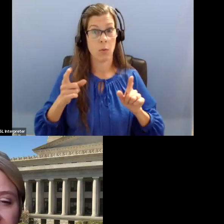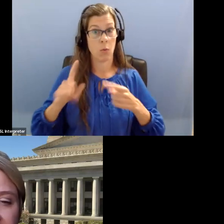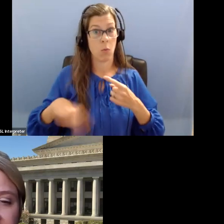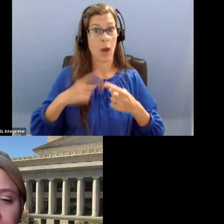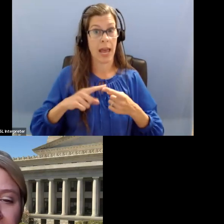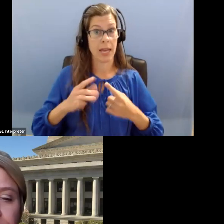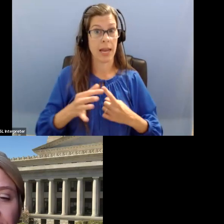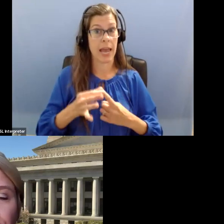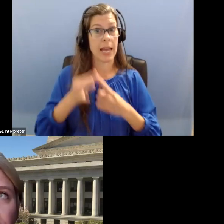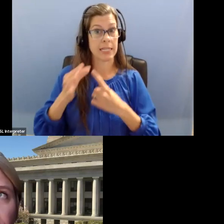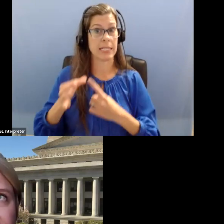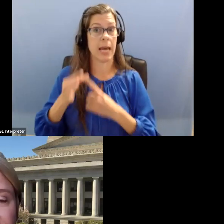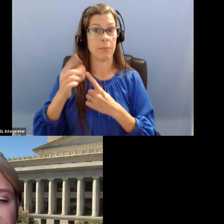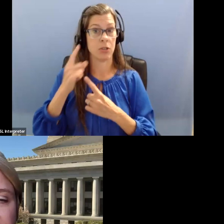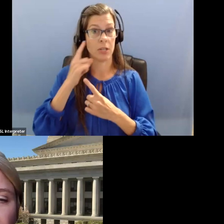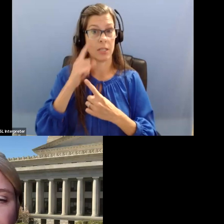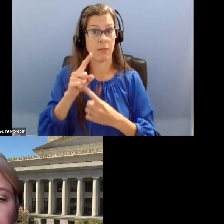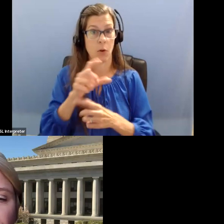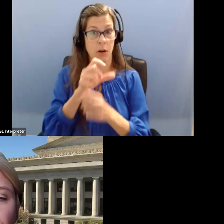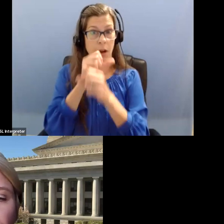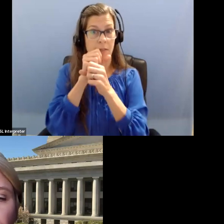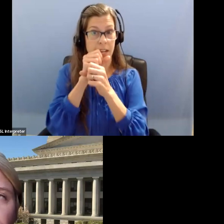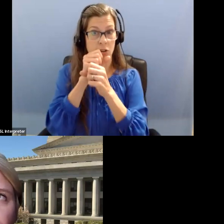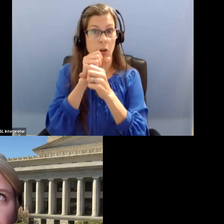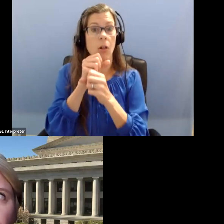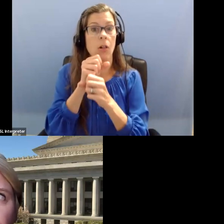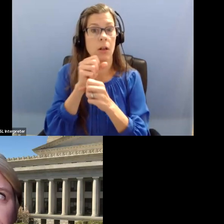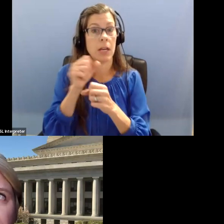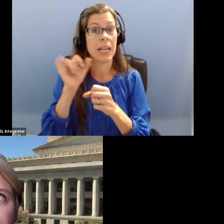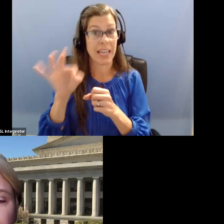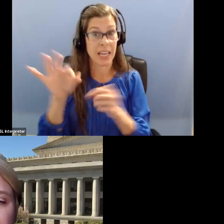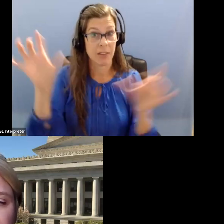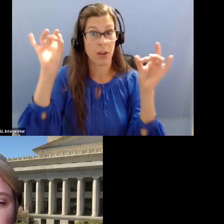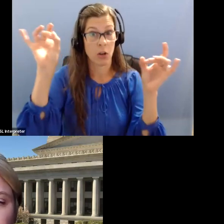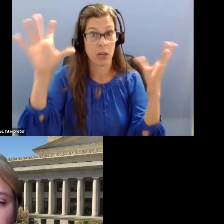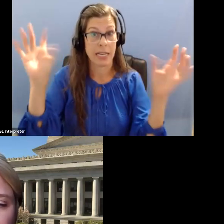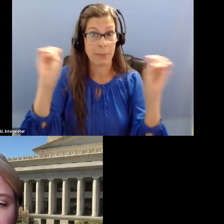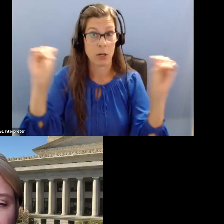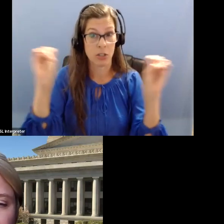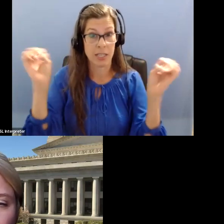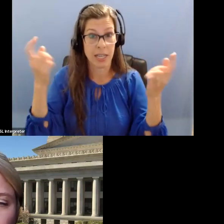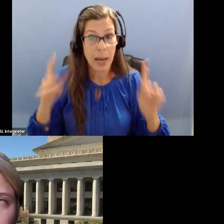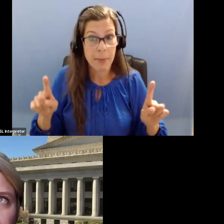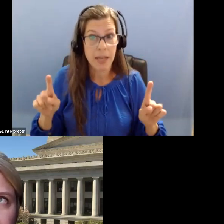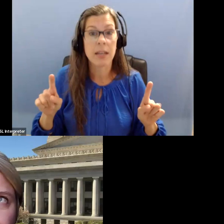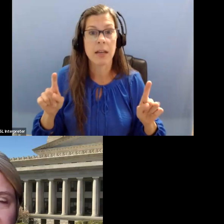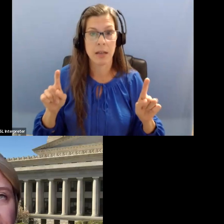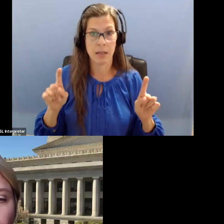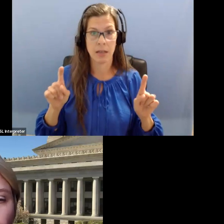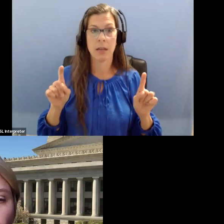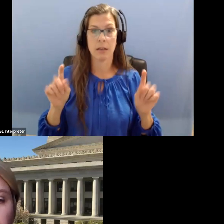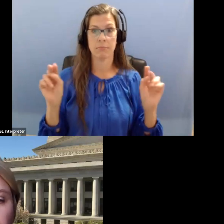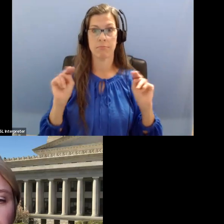those things come into play when a crisis may occur, anonymity in general, and ongoing partnership